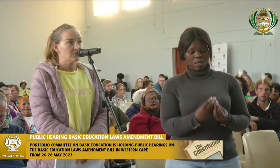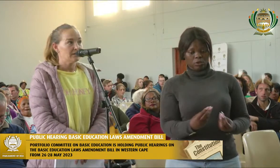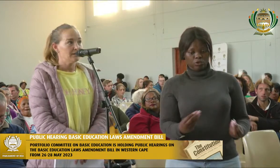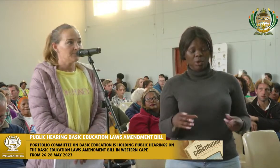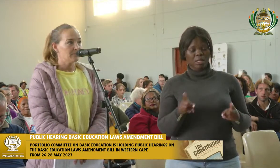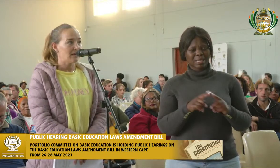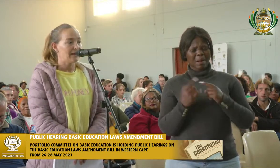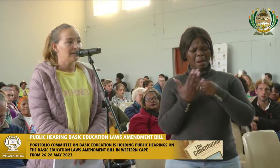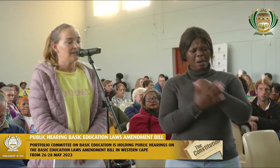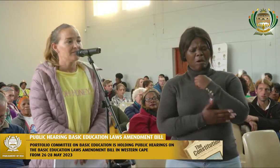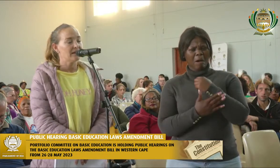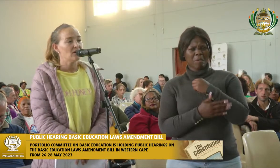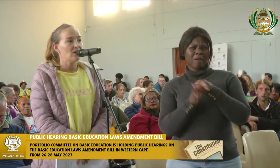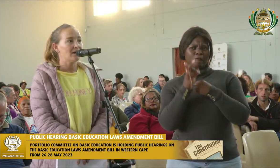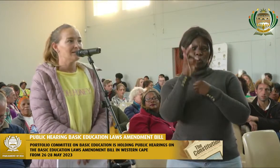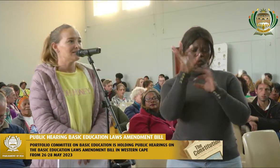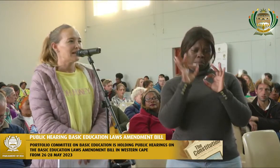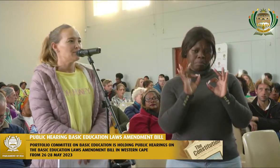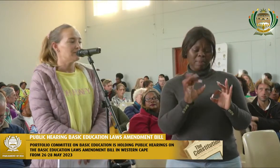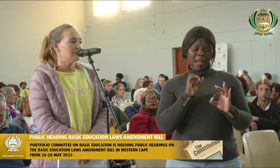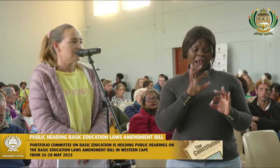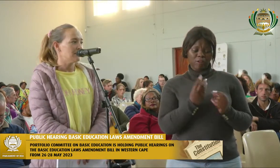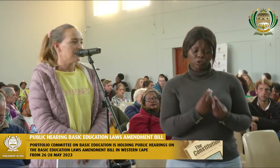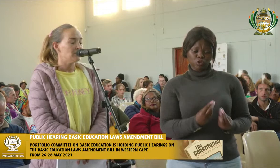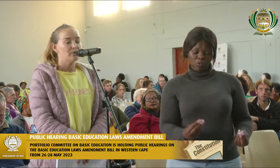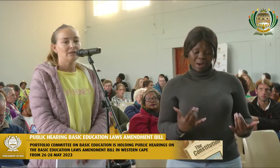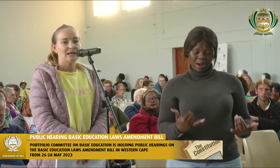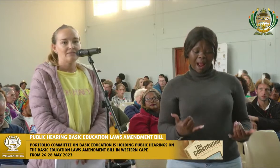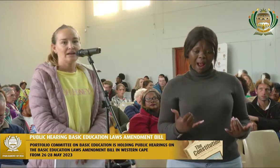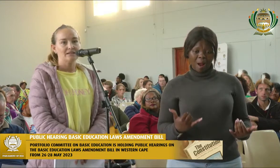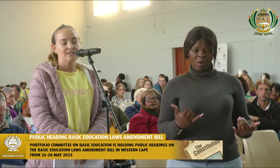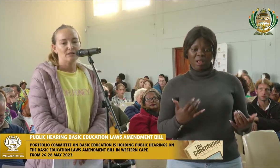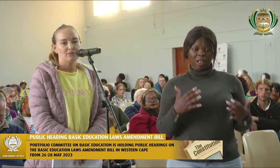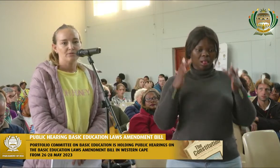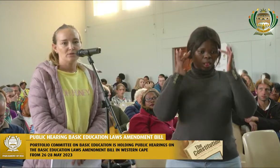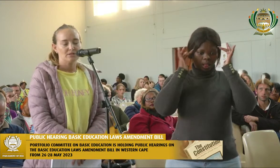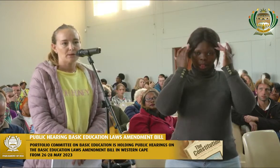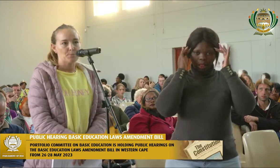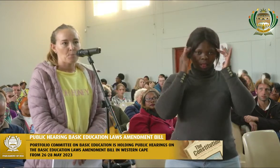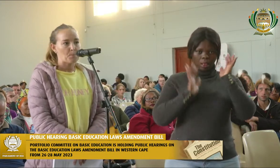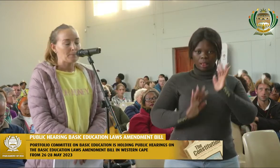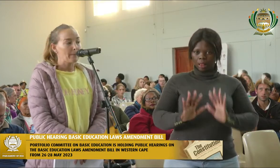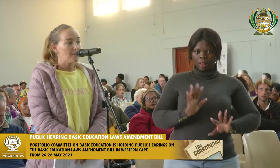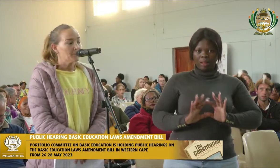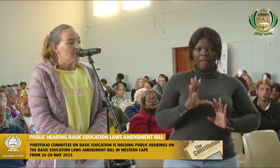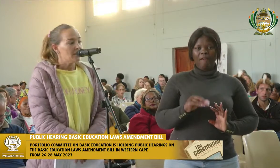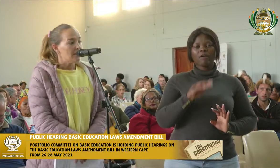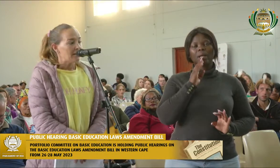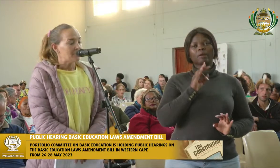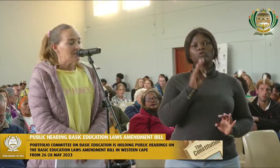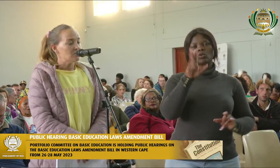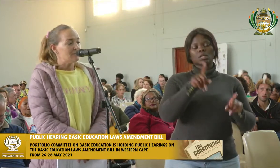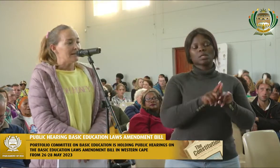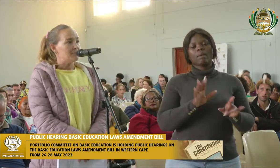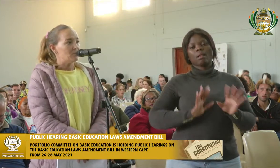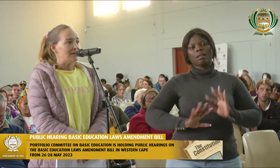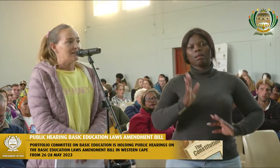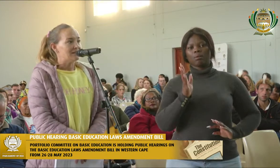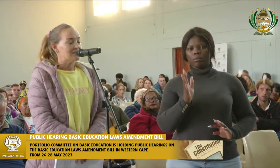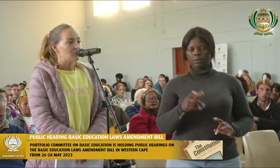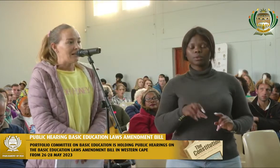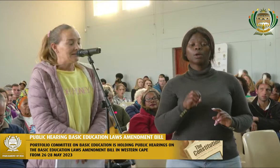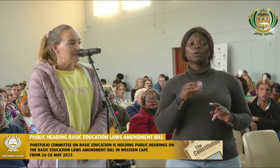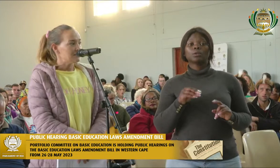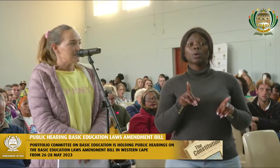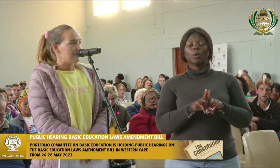the country, and if they are unstable, then we will have an unstable future. At my school, my number one